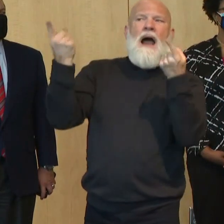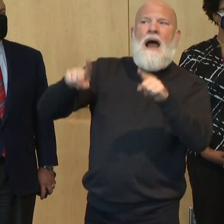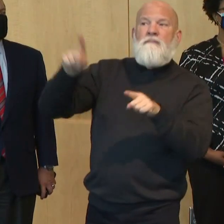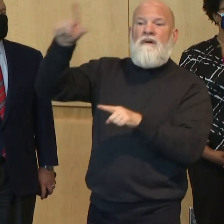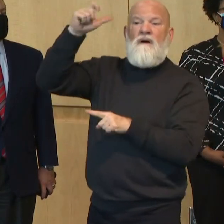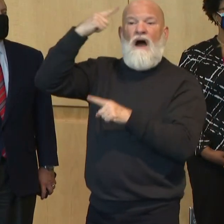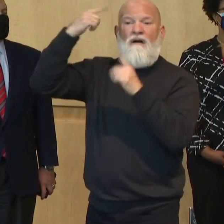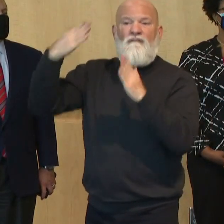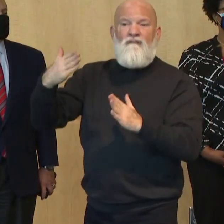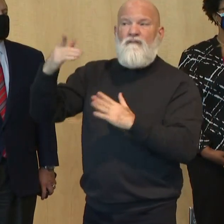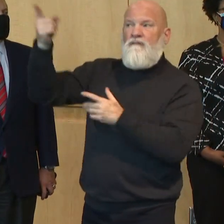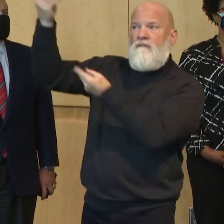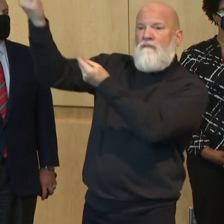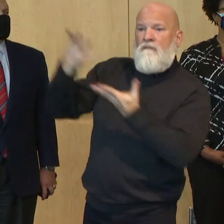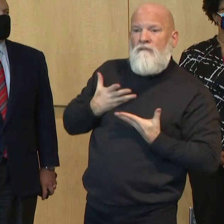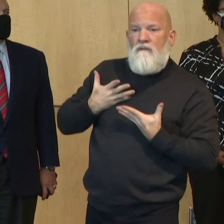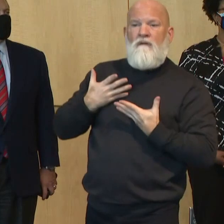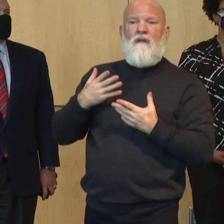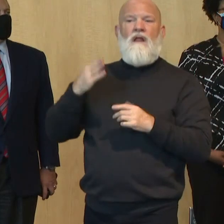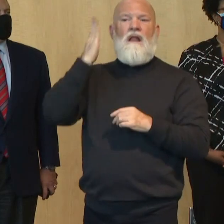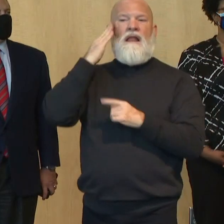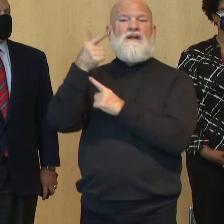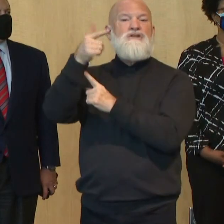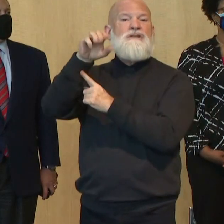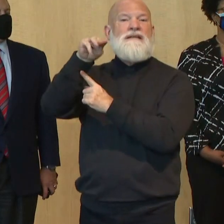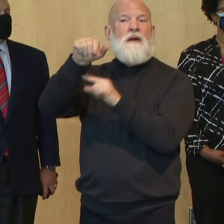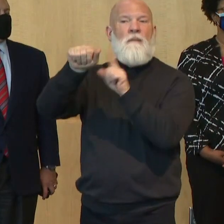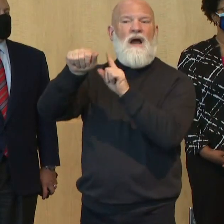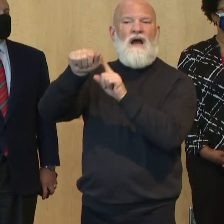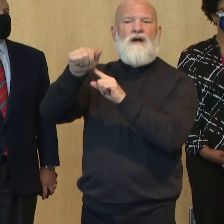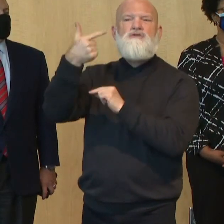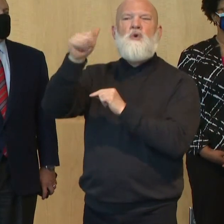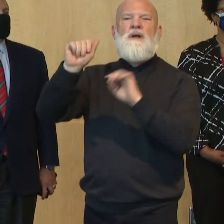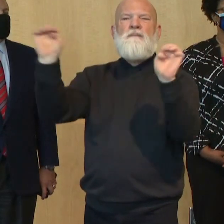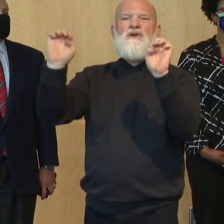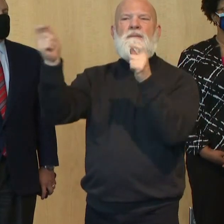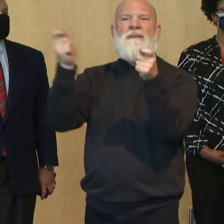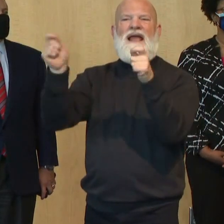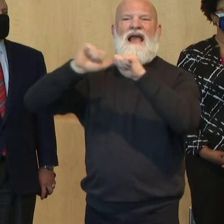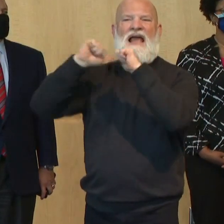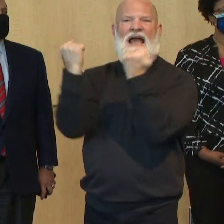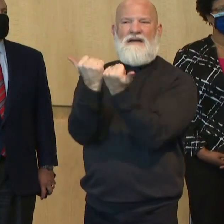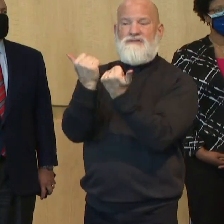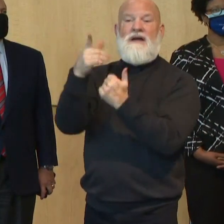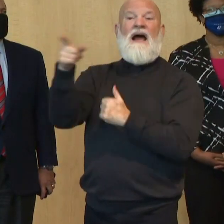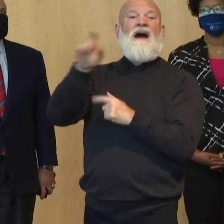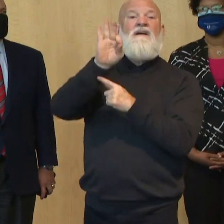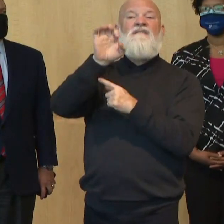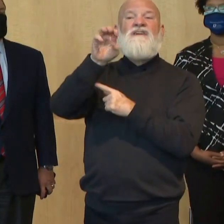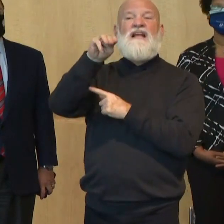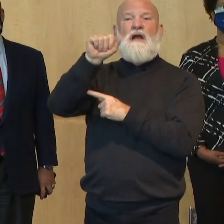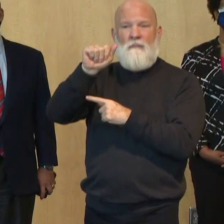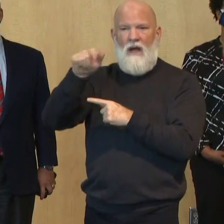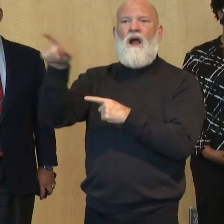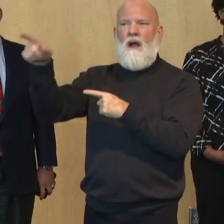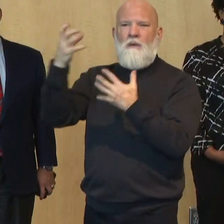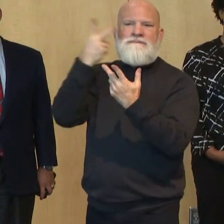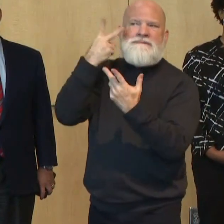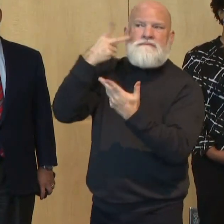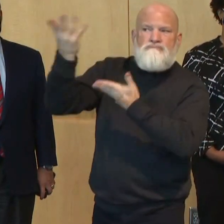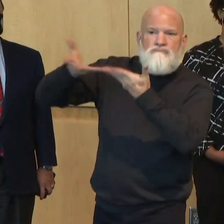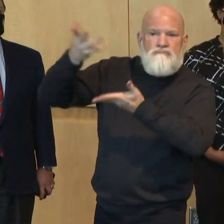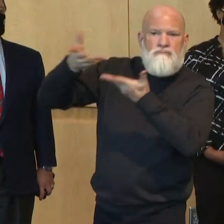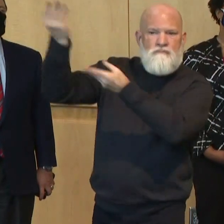there. GEMA is working with FEMA and the rest of our team, and hopefully we'll have some news on that very shortly. Dr. Kemp, the